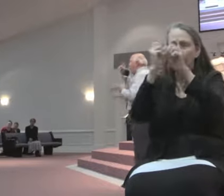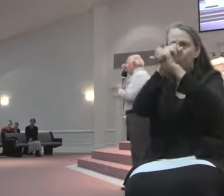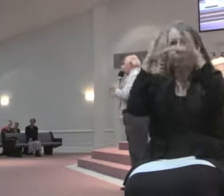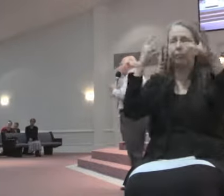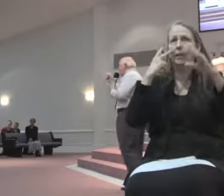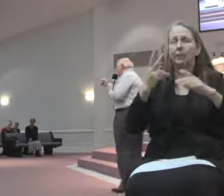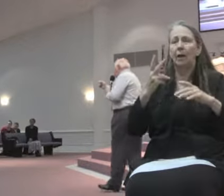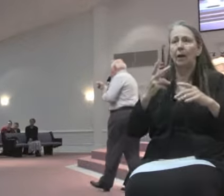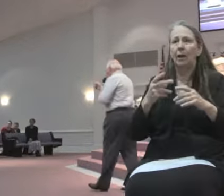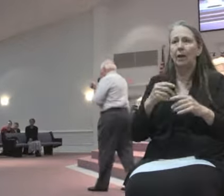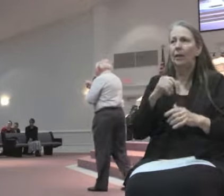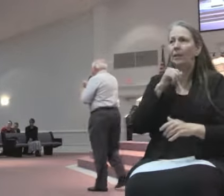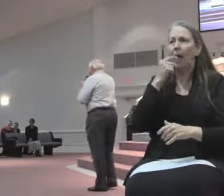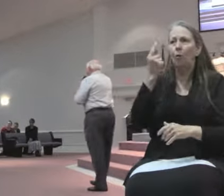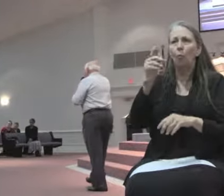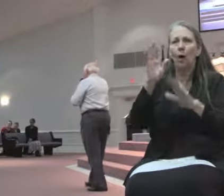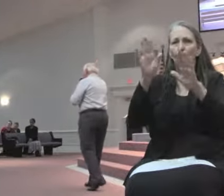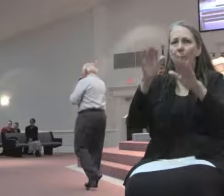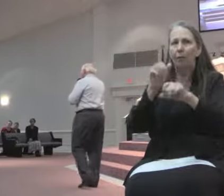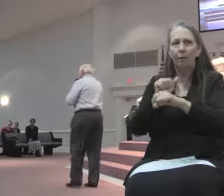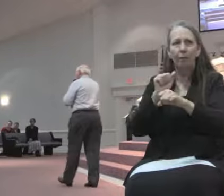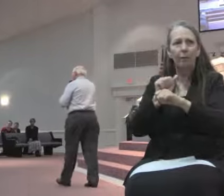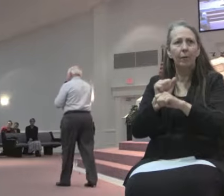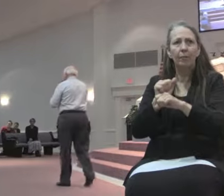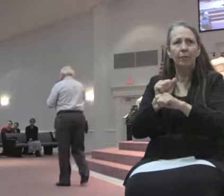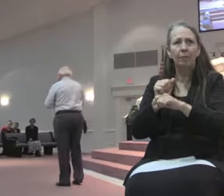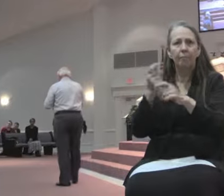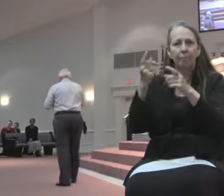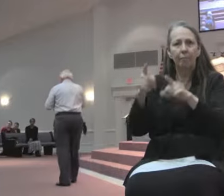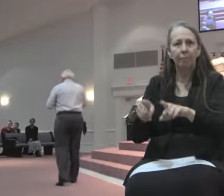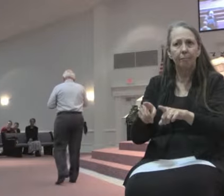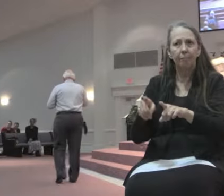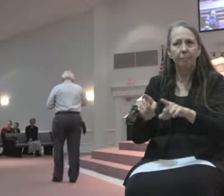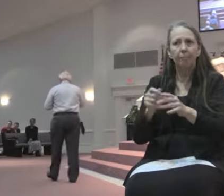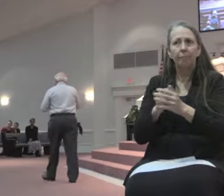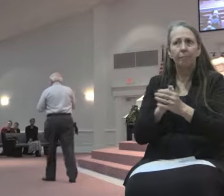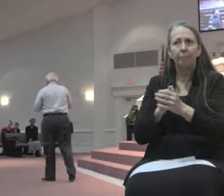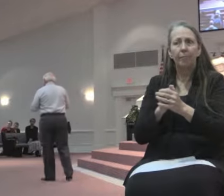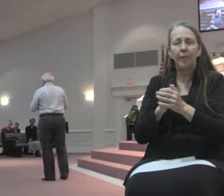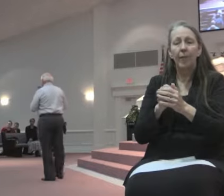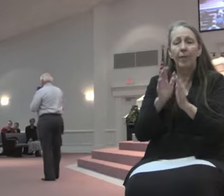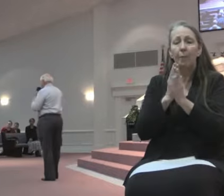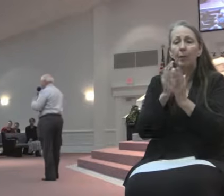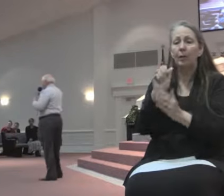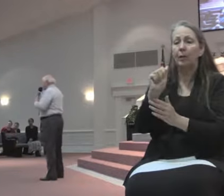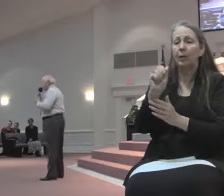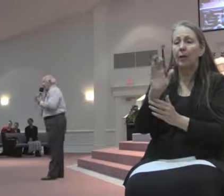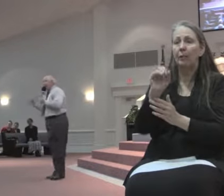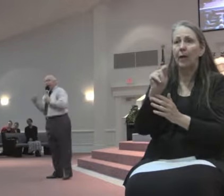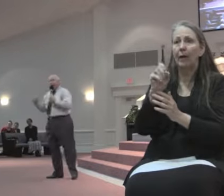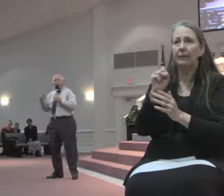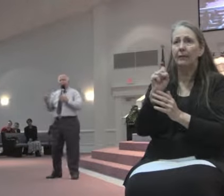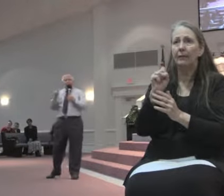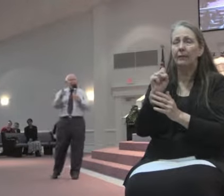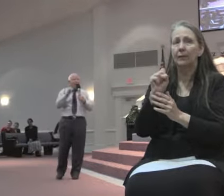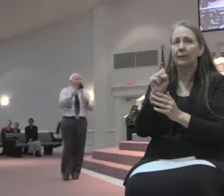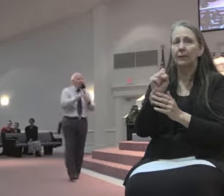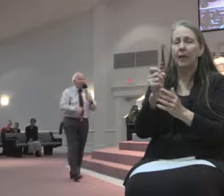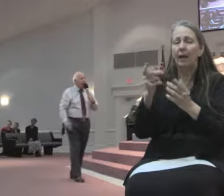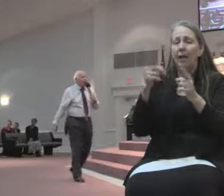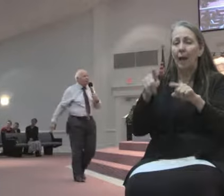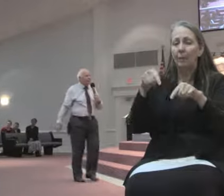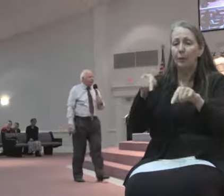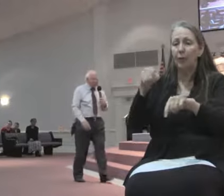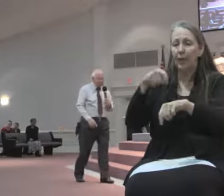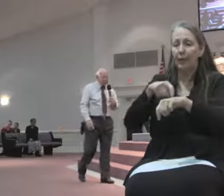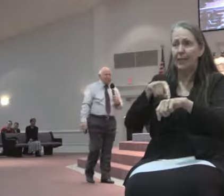There was not a miracle that took place in the book of Acts that did not happen during that period